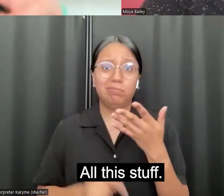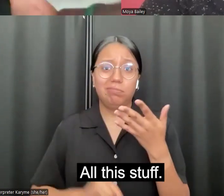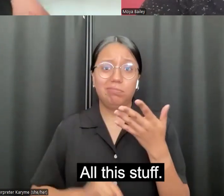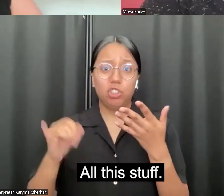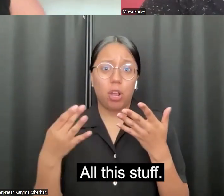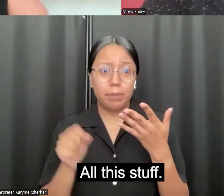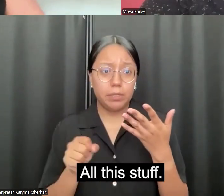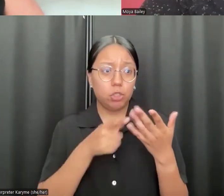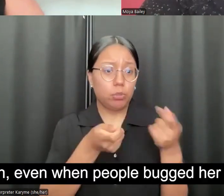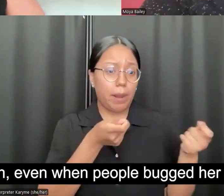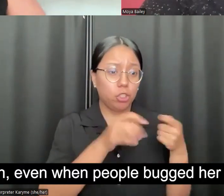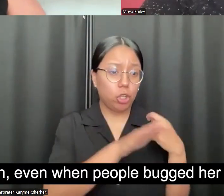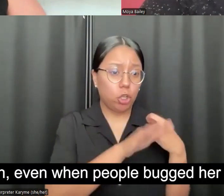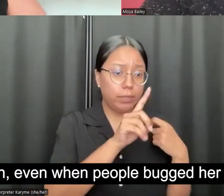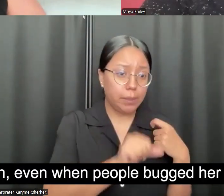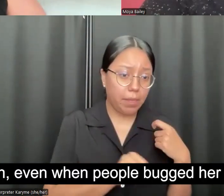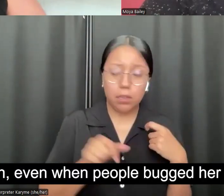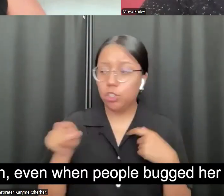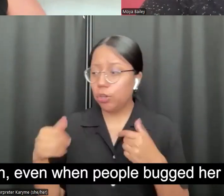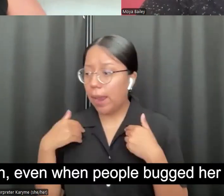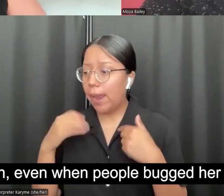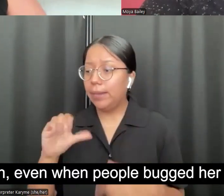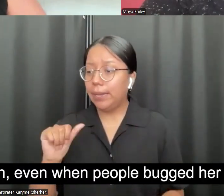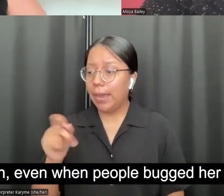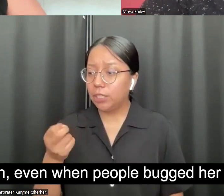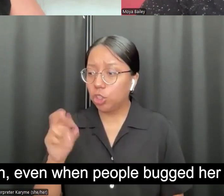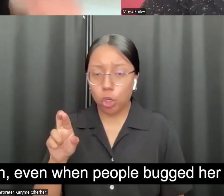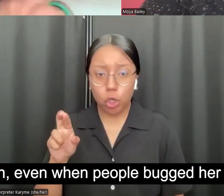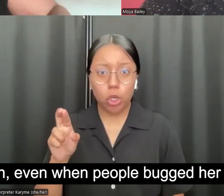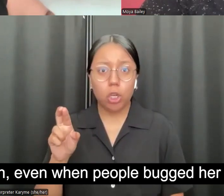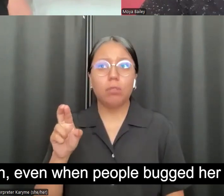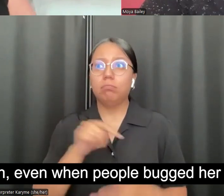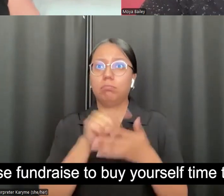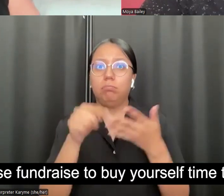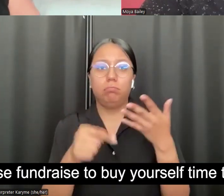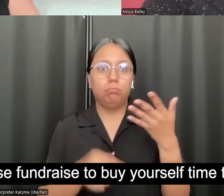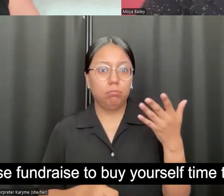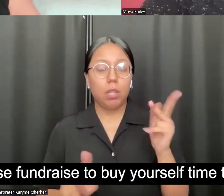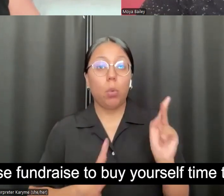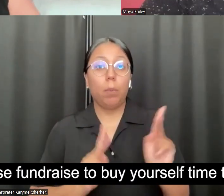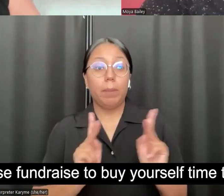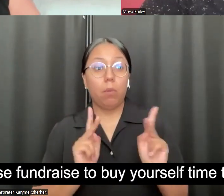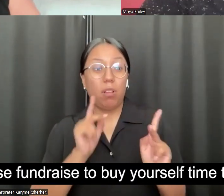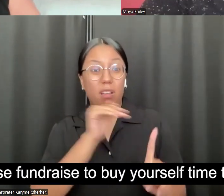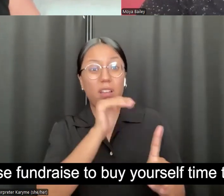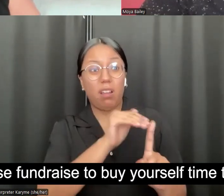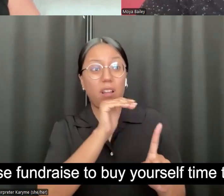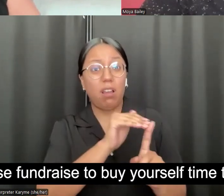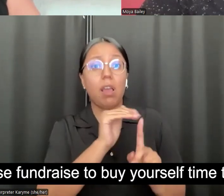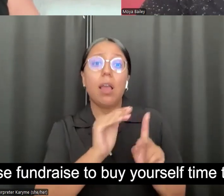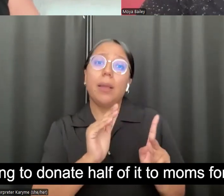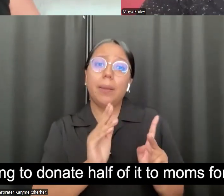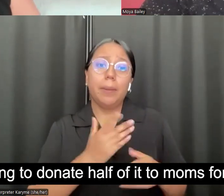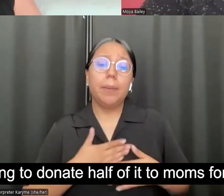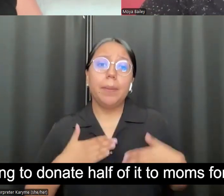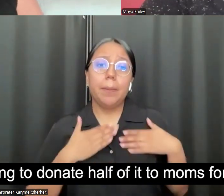was, all this stuff. And I mean, even when people bugged her and were like, please fundraise to buy yourself some time to write, she was like,